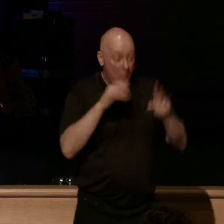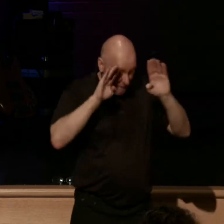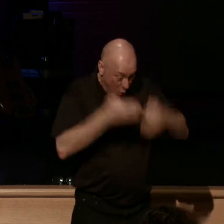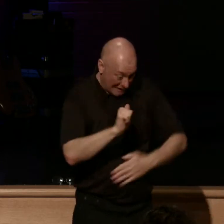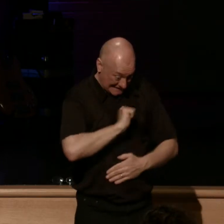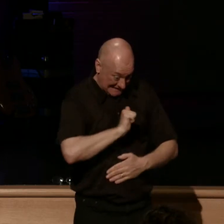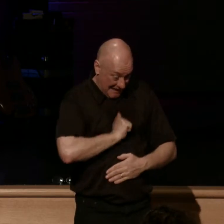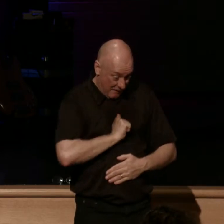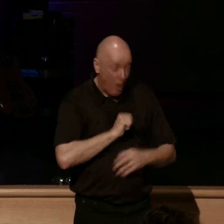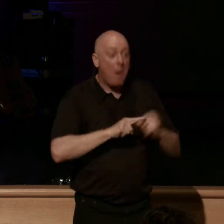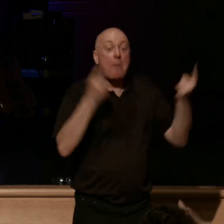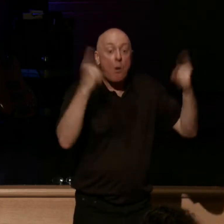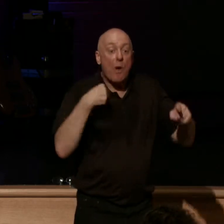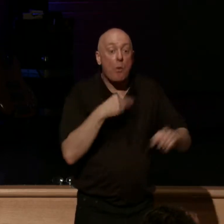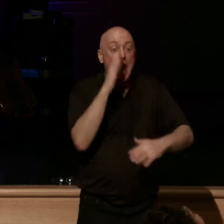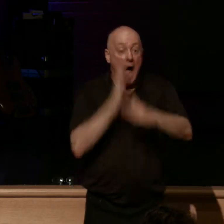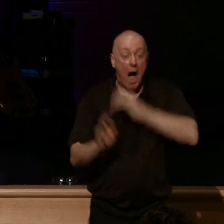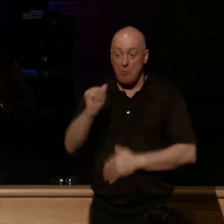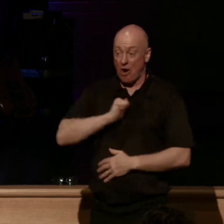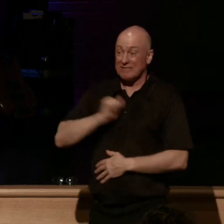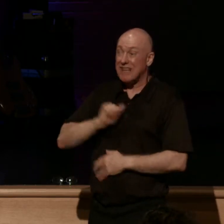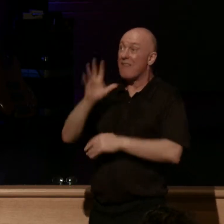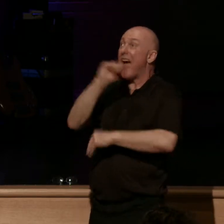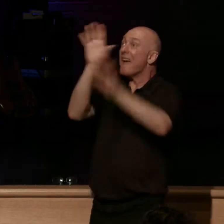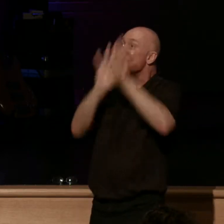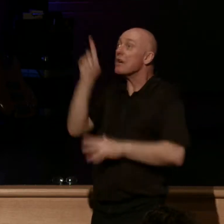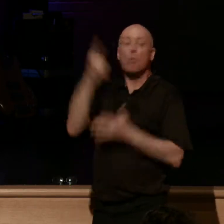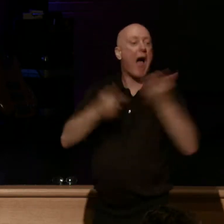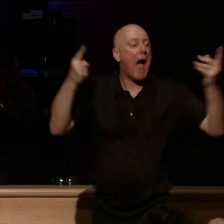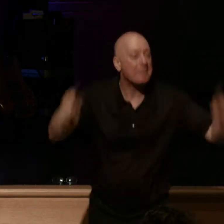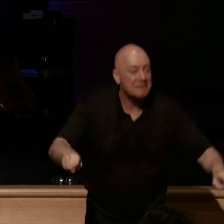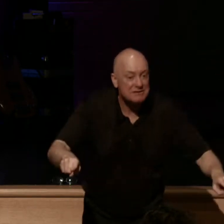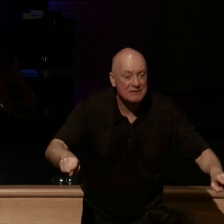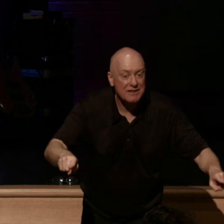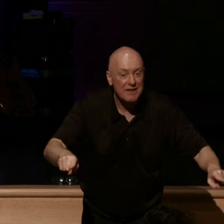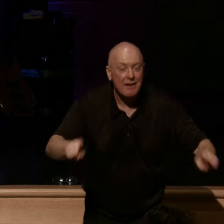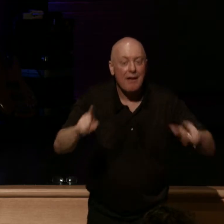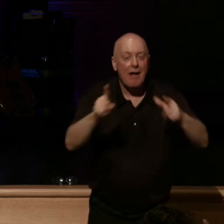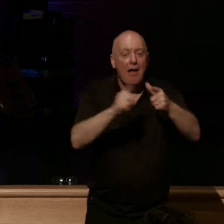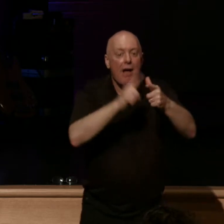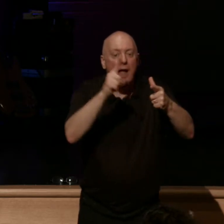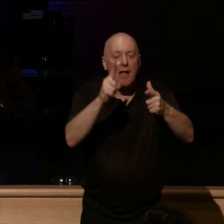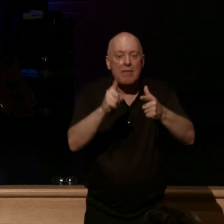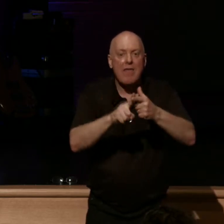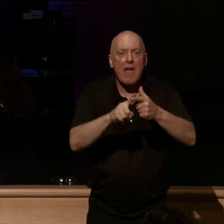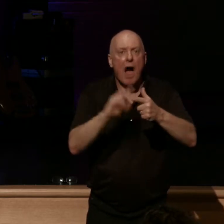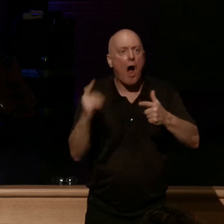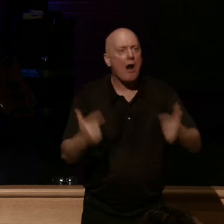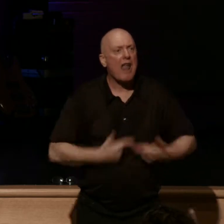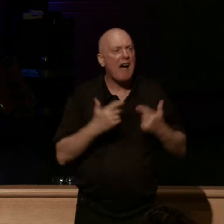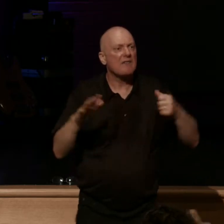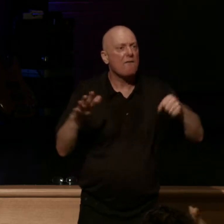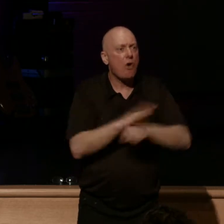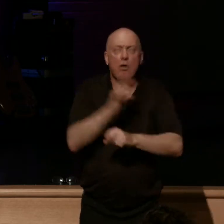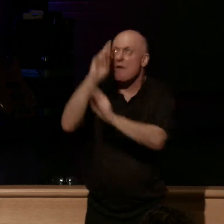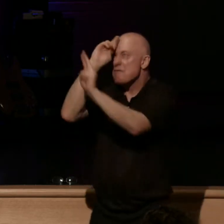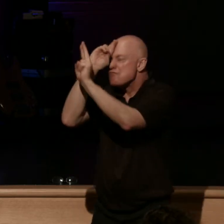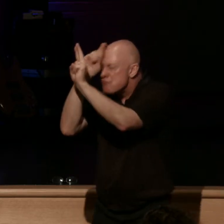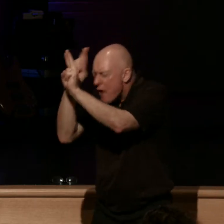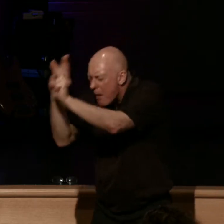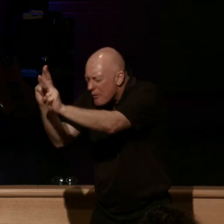ourselves? But when we humble ourselves and fear him, what happens? A reverence fills our lives